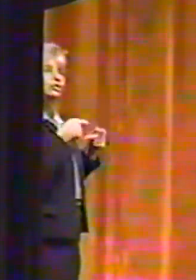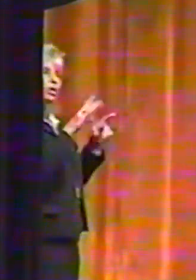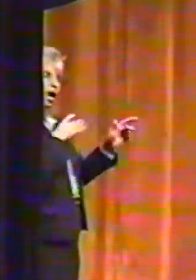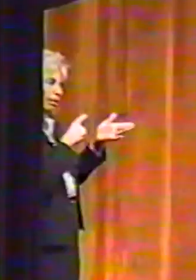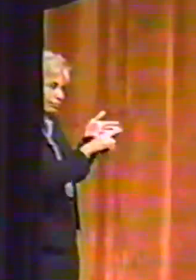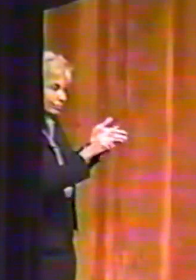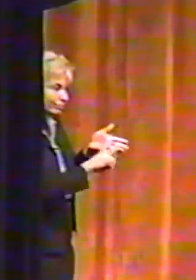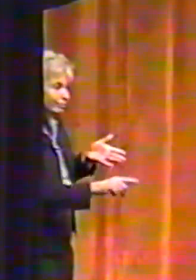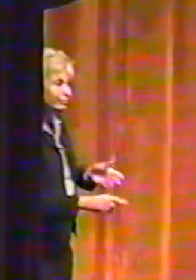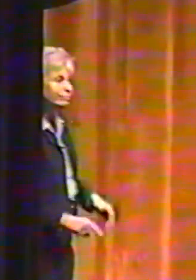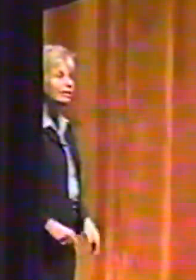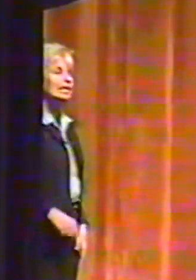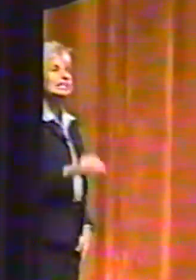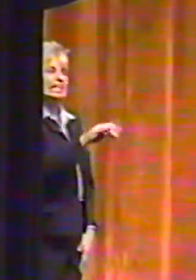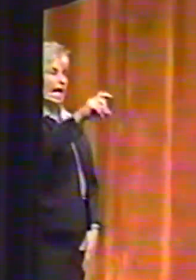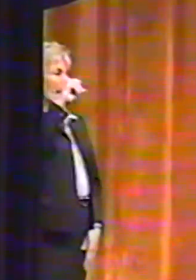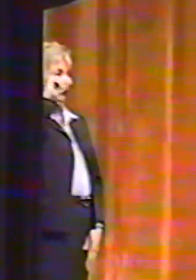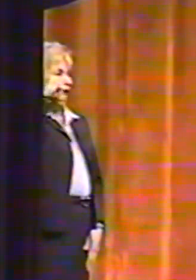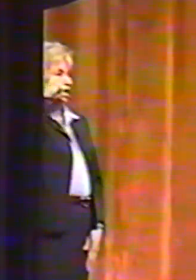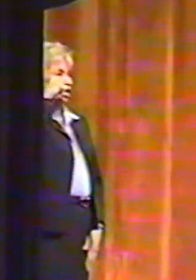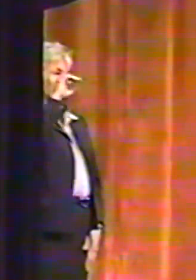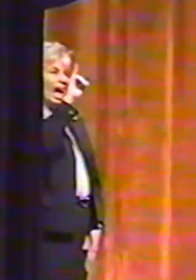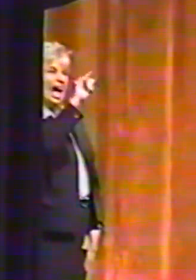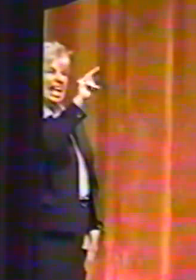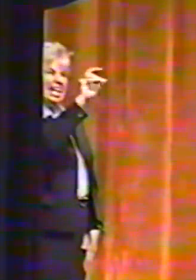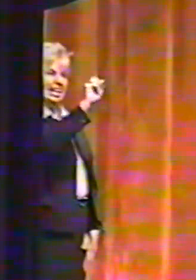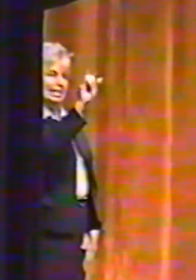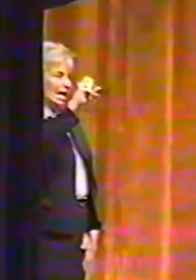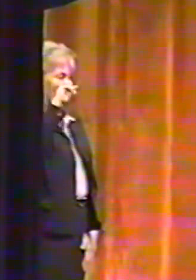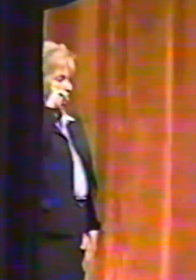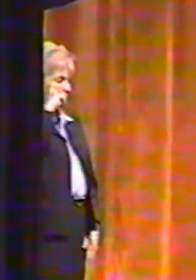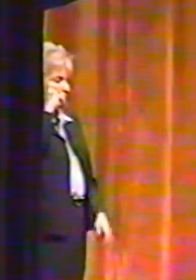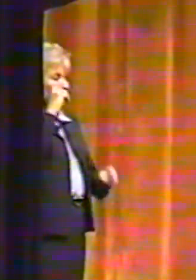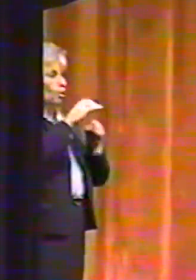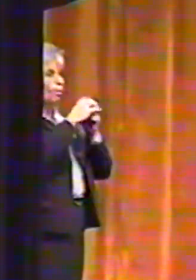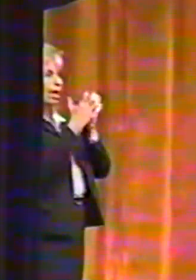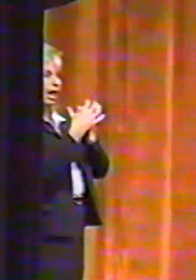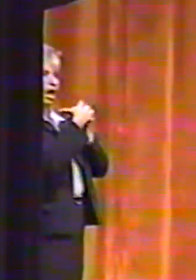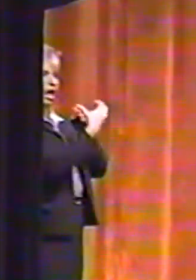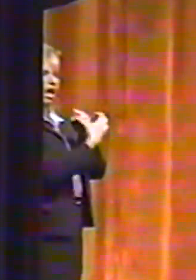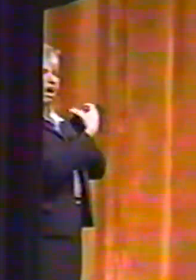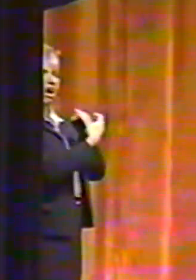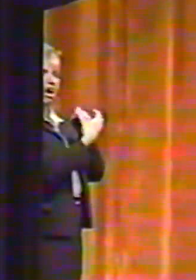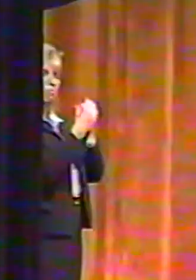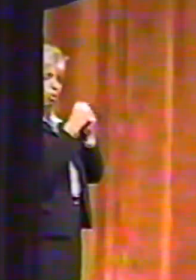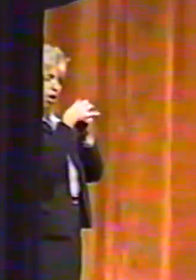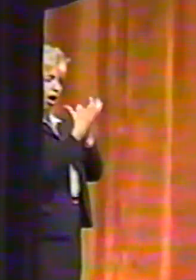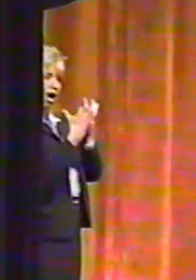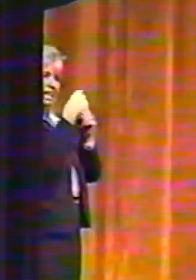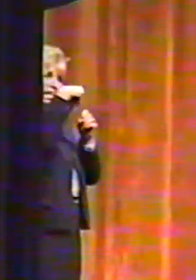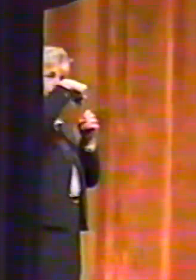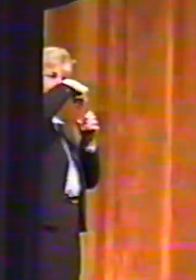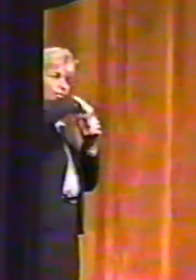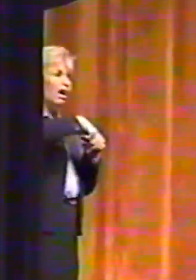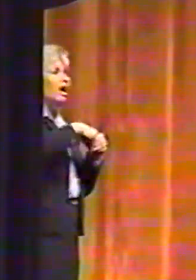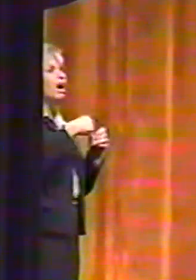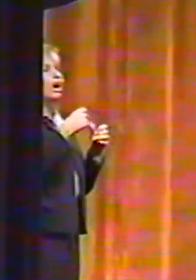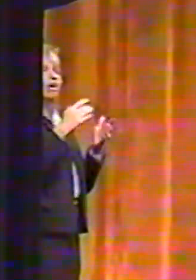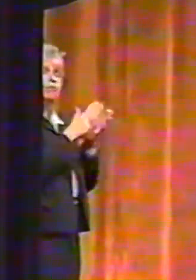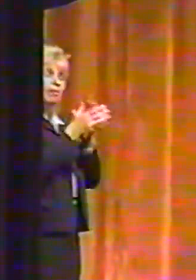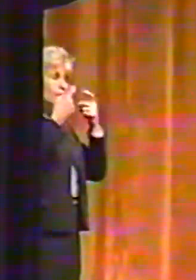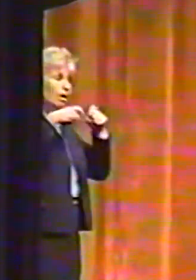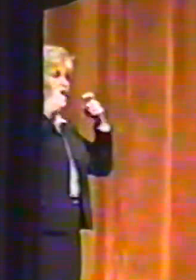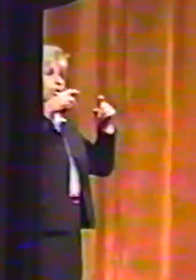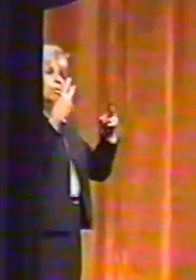Service is like an onion. The more you peel it away, the more you cry. I'll tell you a little bit about how this story got